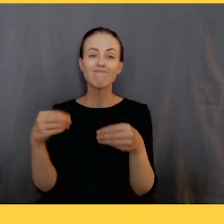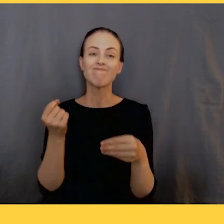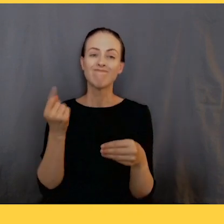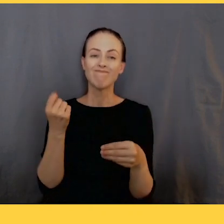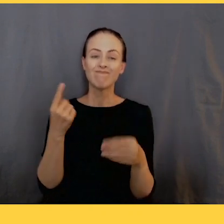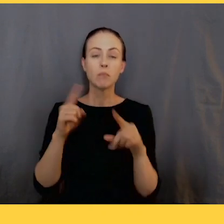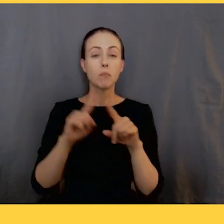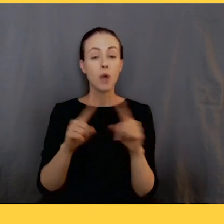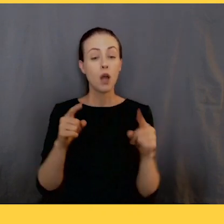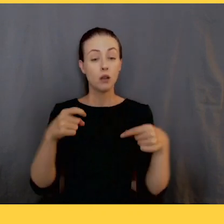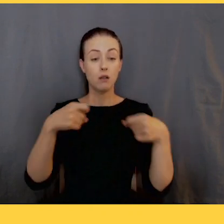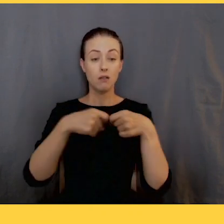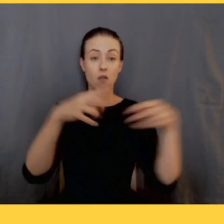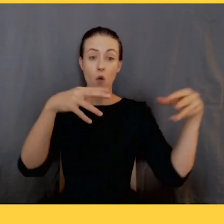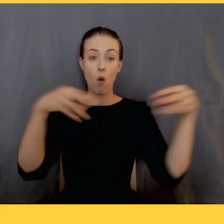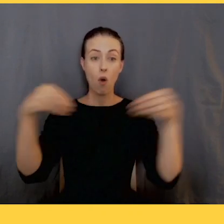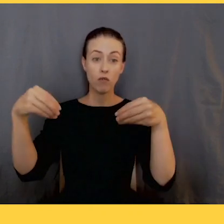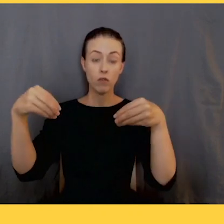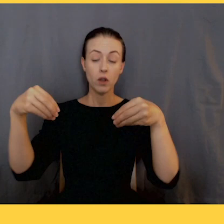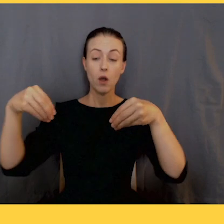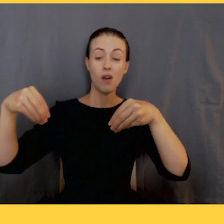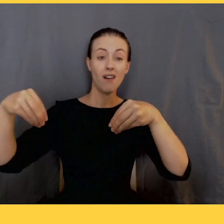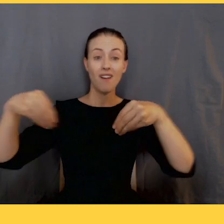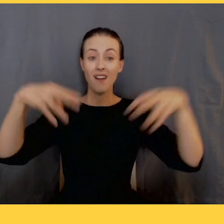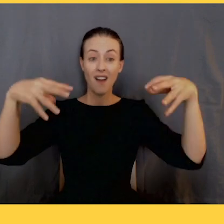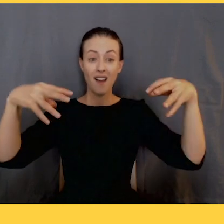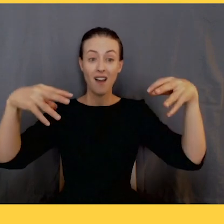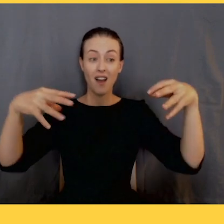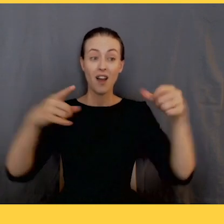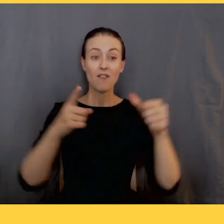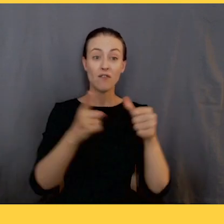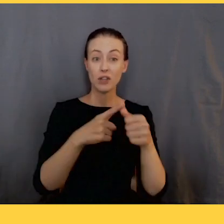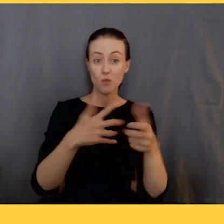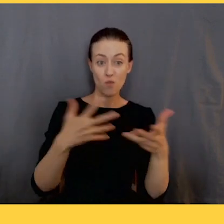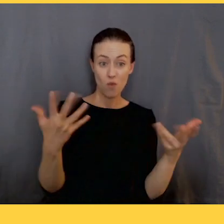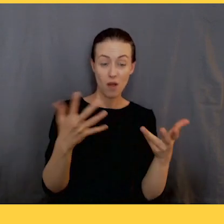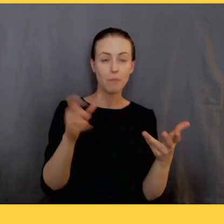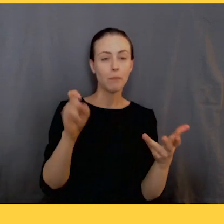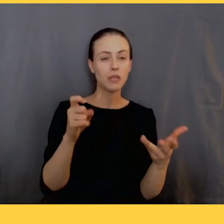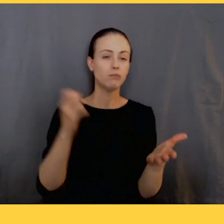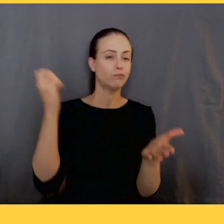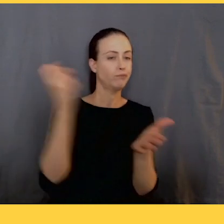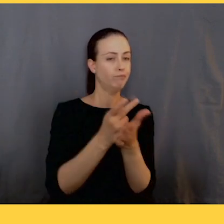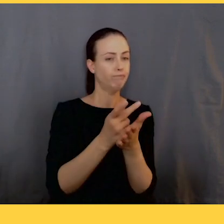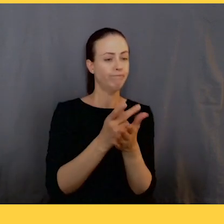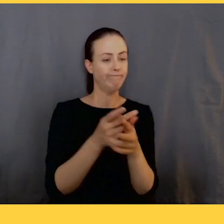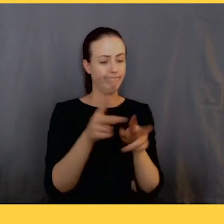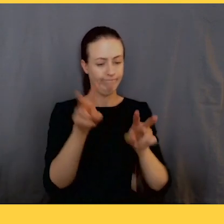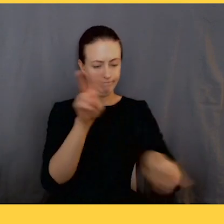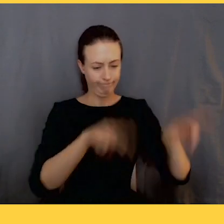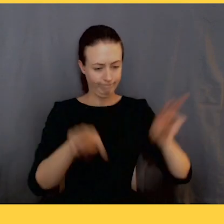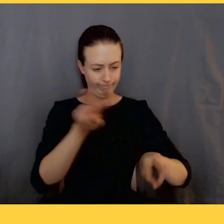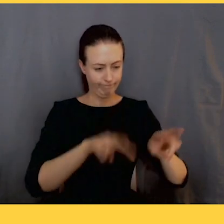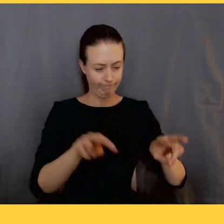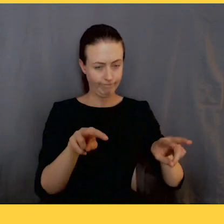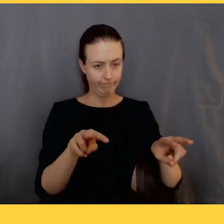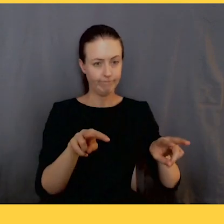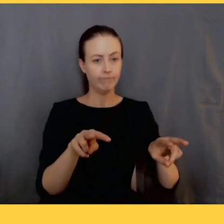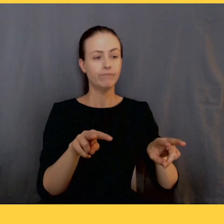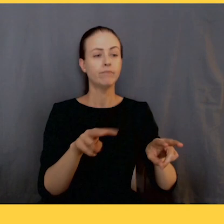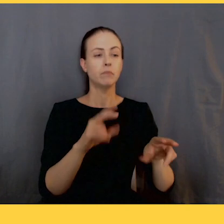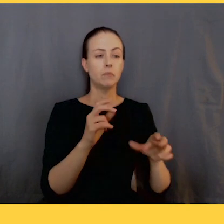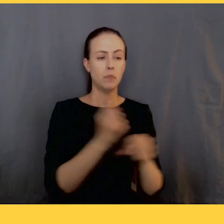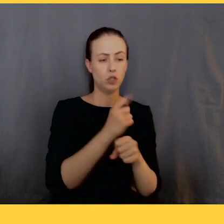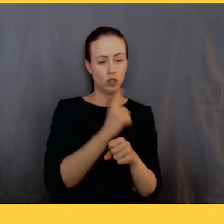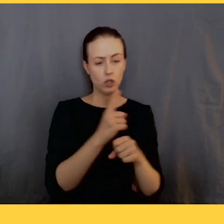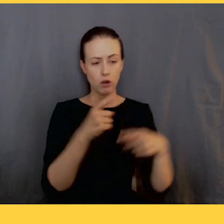is feasible only after what we call a post-event patrol conducted after adverse weather conditions have